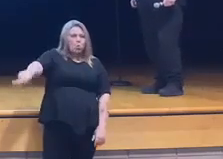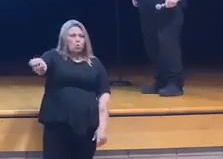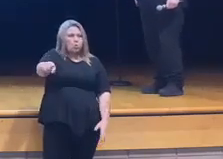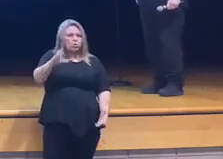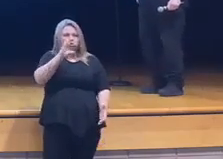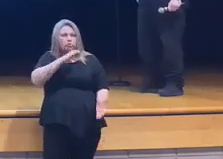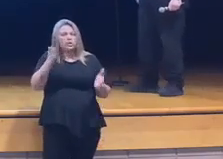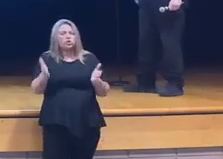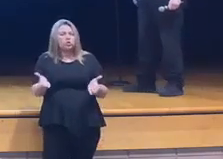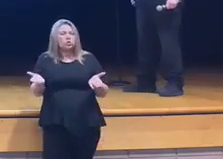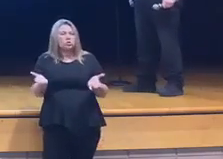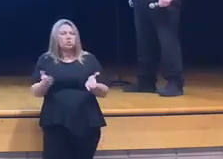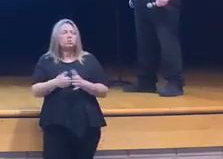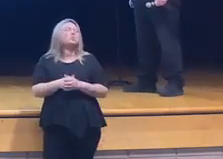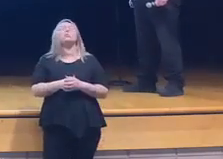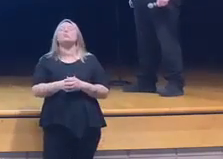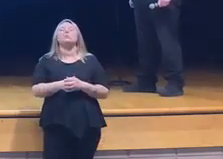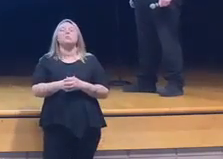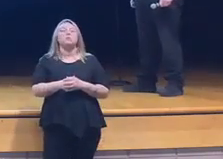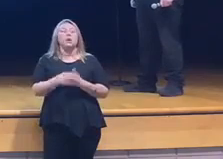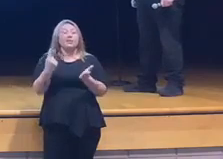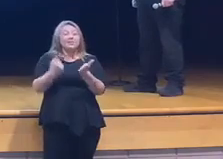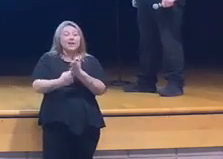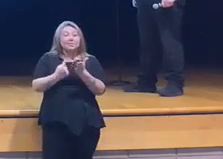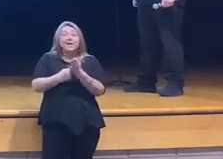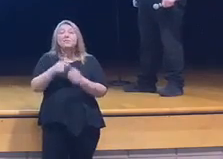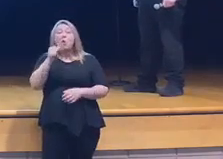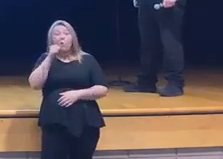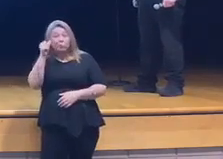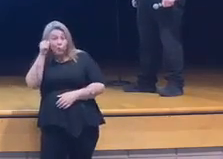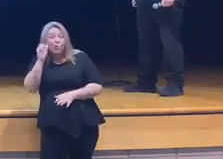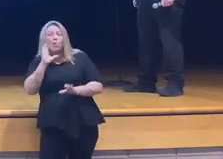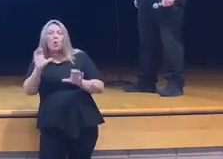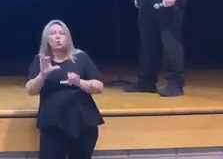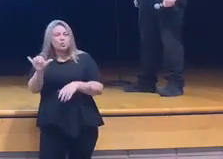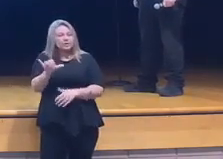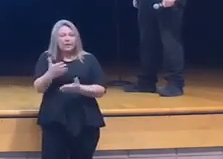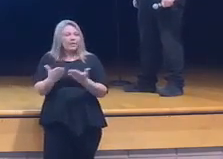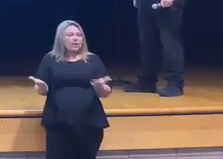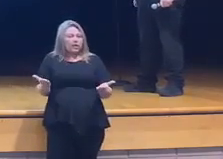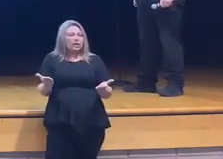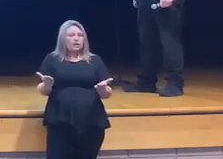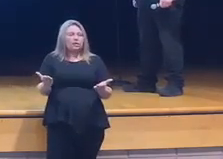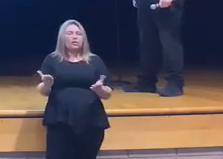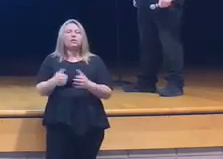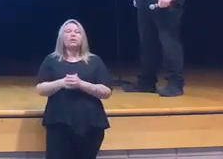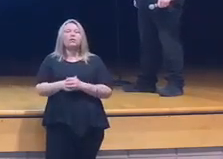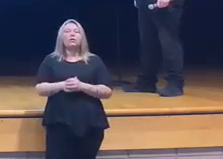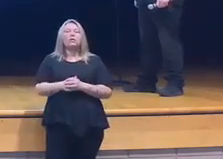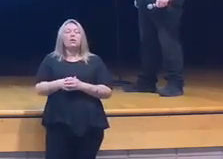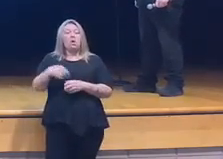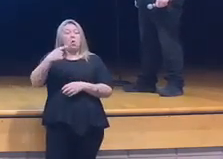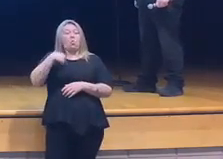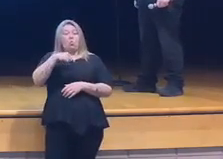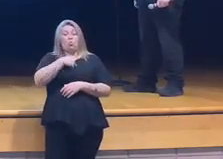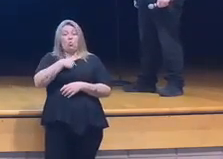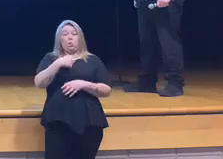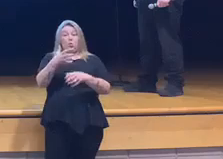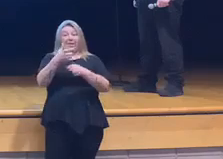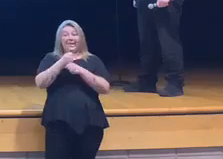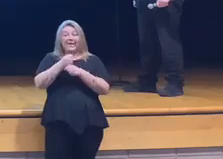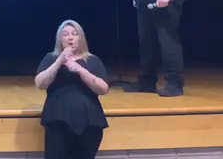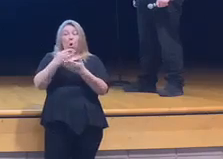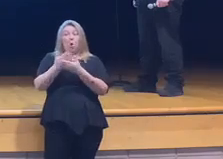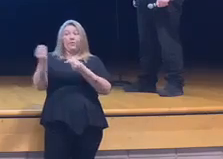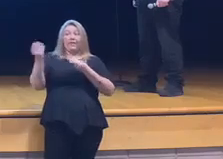And sometimes as adults we do the same thing. And then also when we were getting this material to do